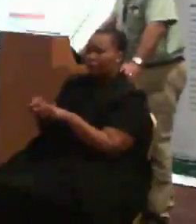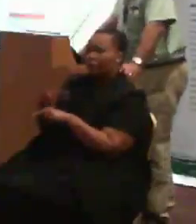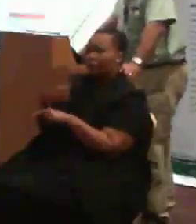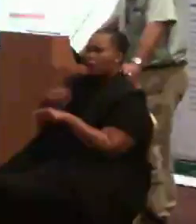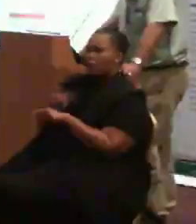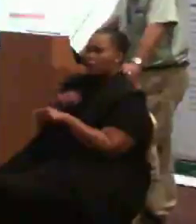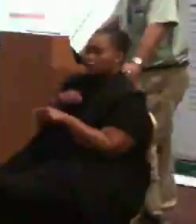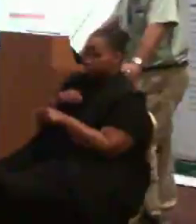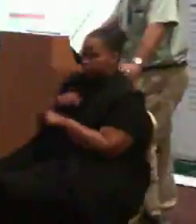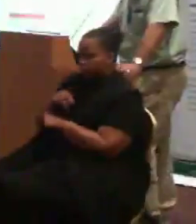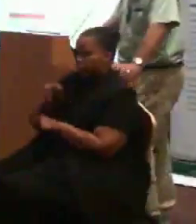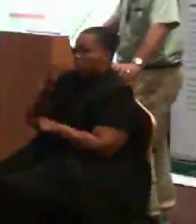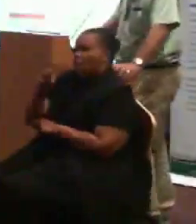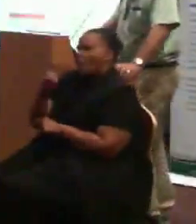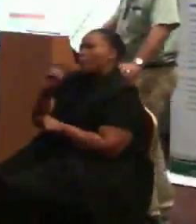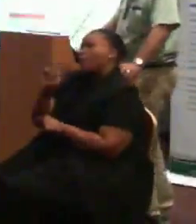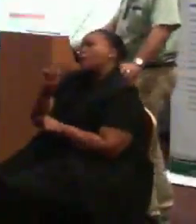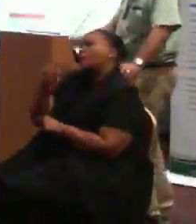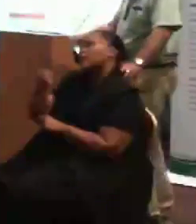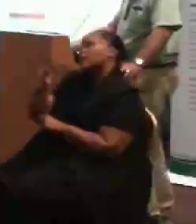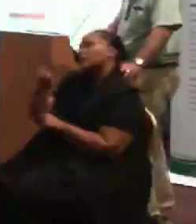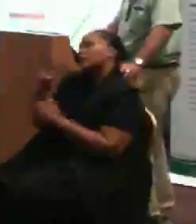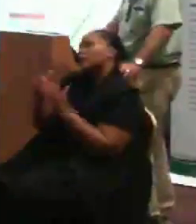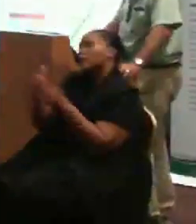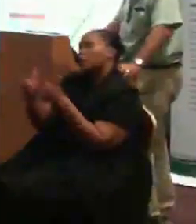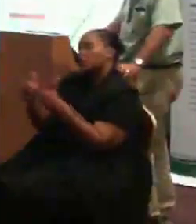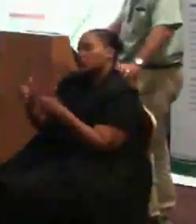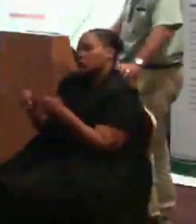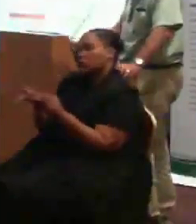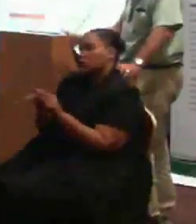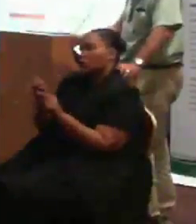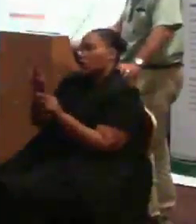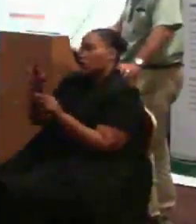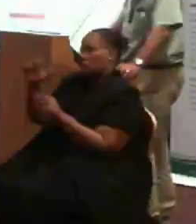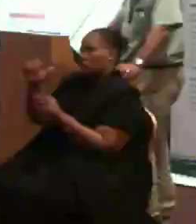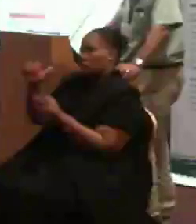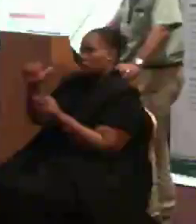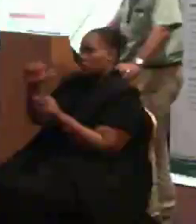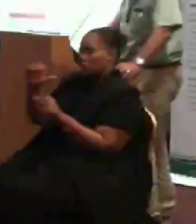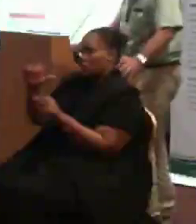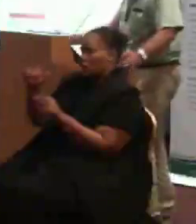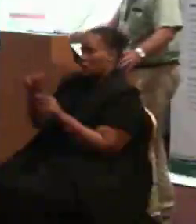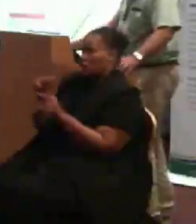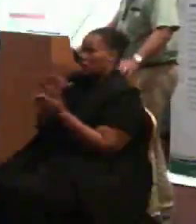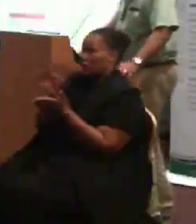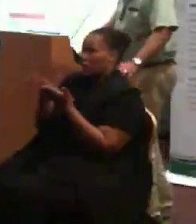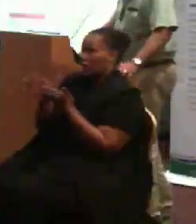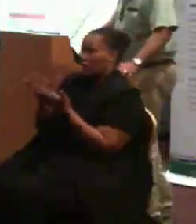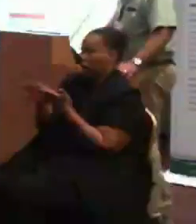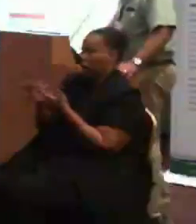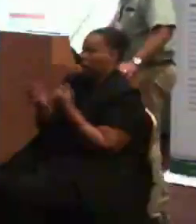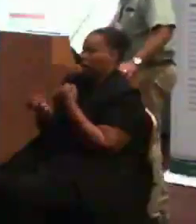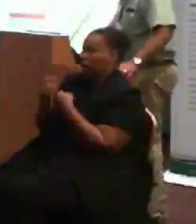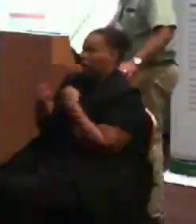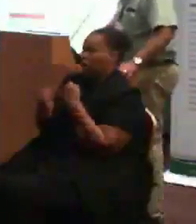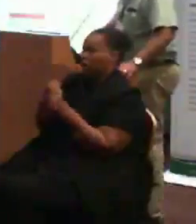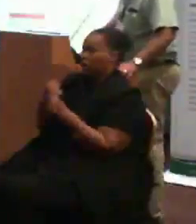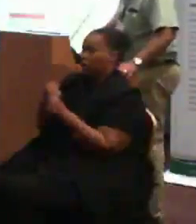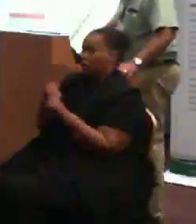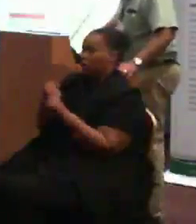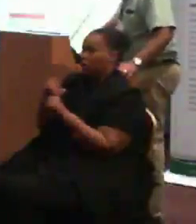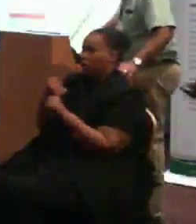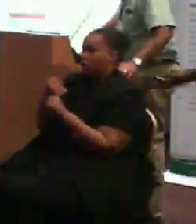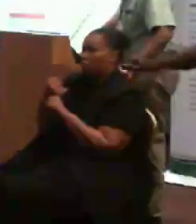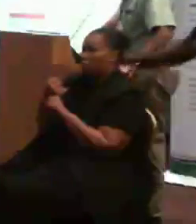the MYPD processes and the RCA applications, and that one was granted in the last 5.2% in